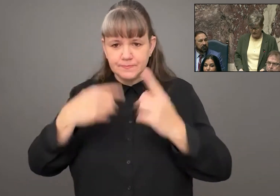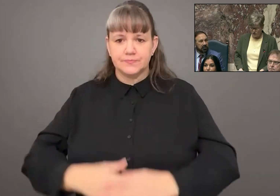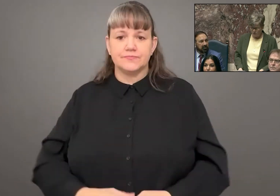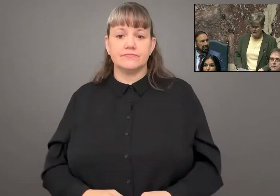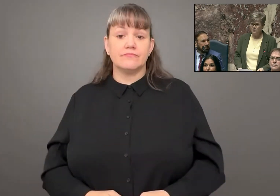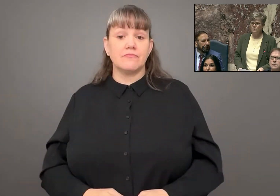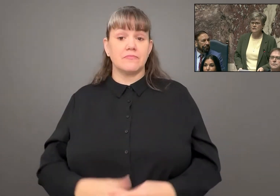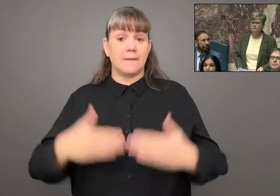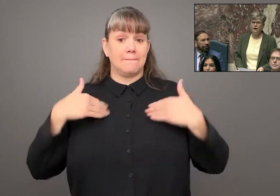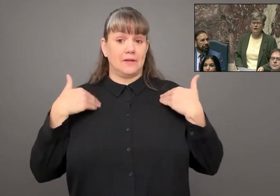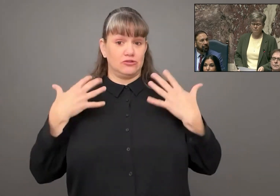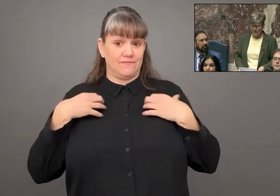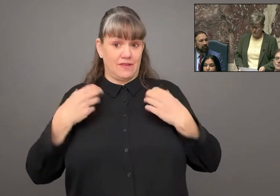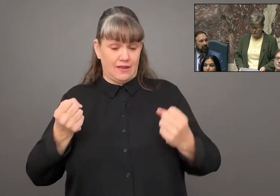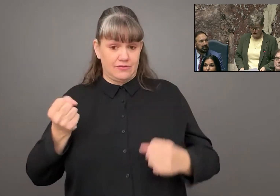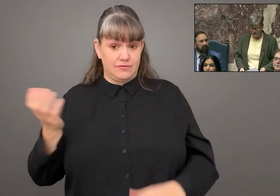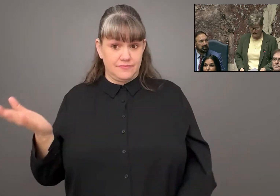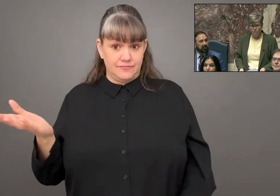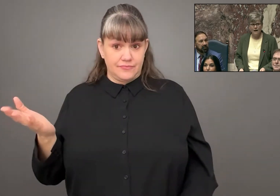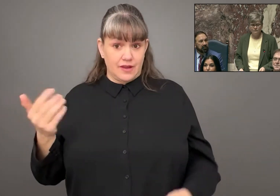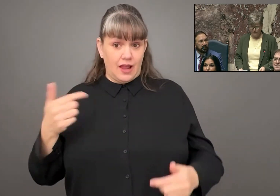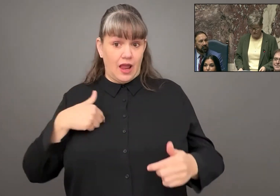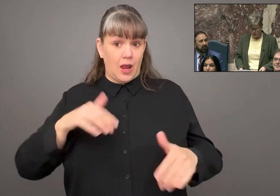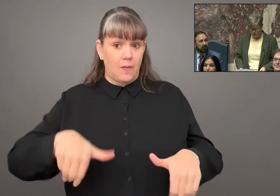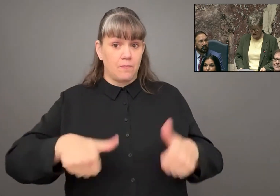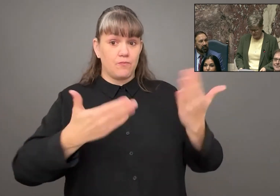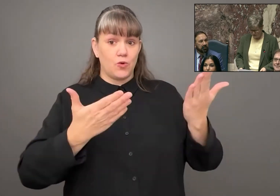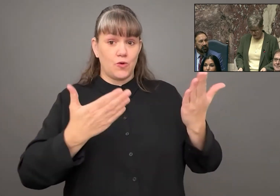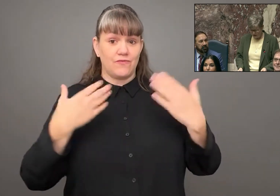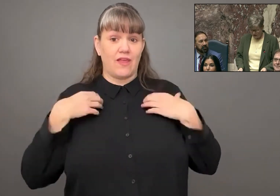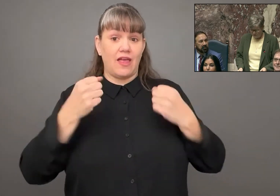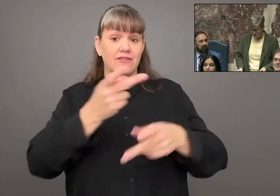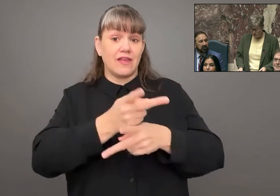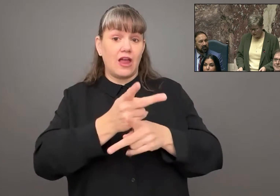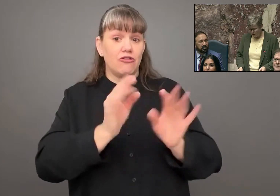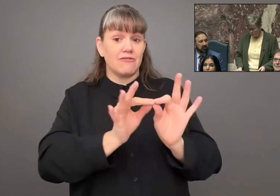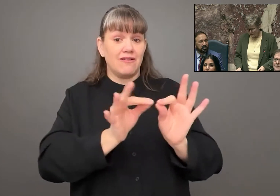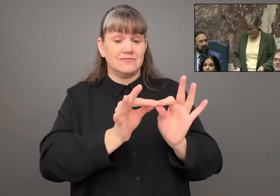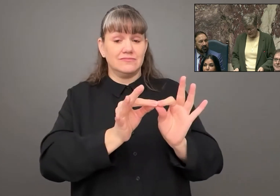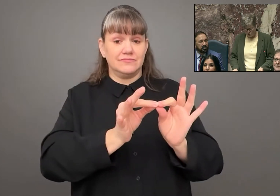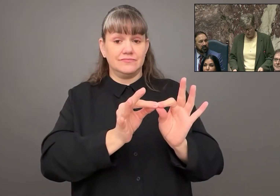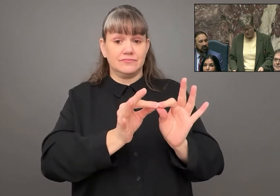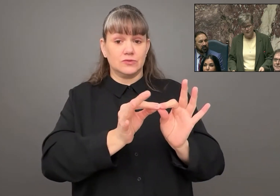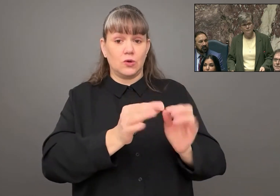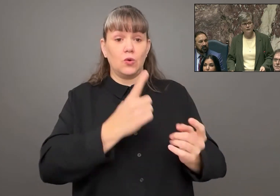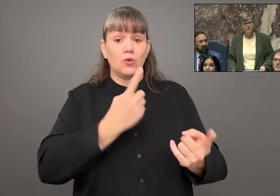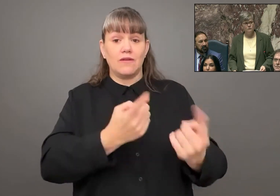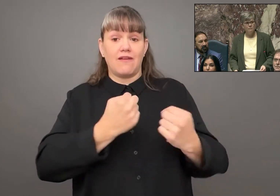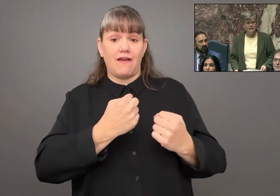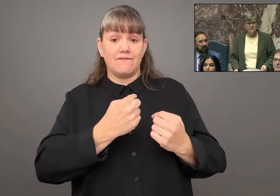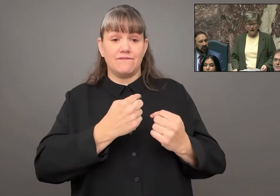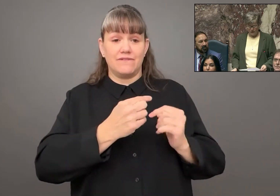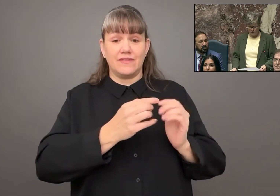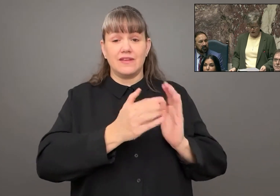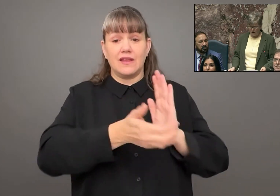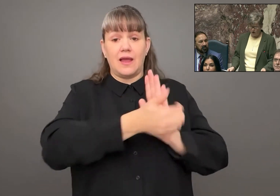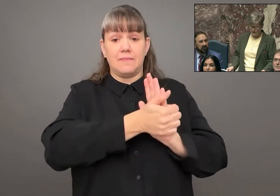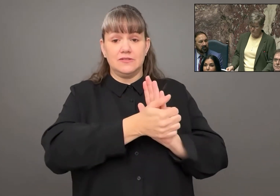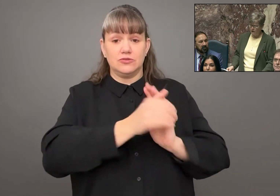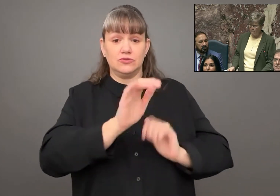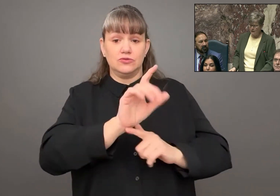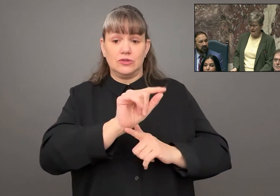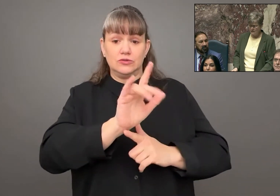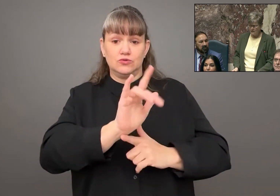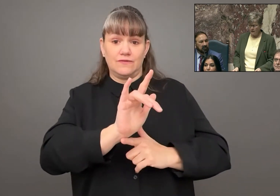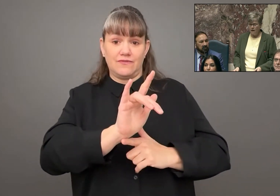Amendment Act 2025 be introduced and read for a first time. Mr. Speaker, I'm pleased to introduce this bill to amend the Healthcare